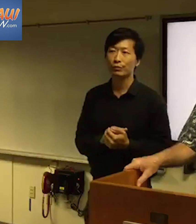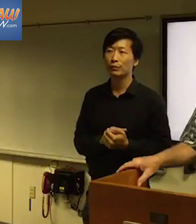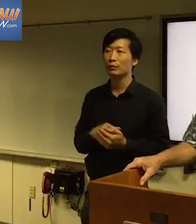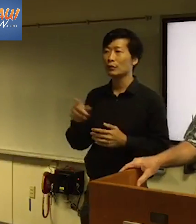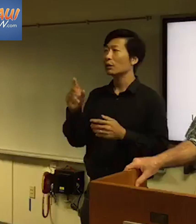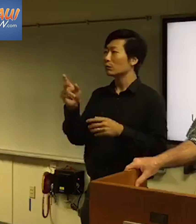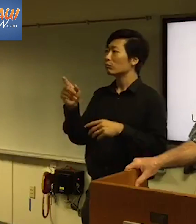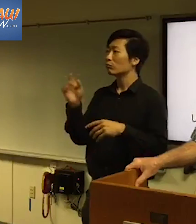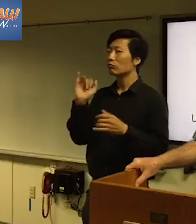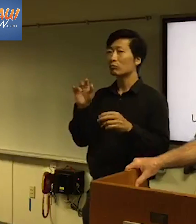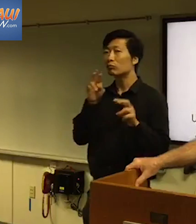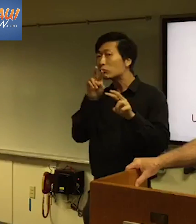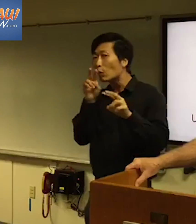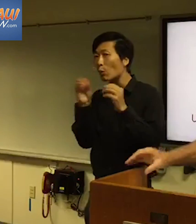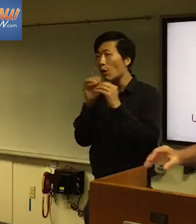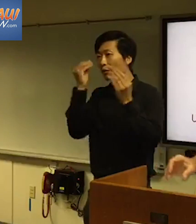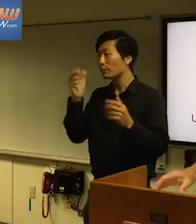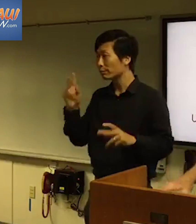used across the country. Every state is using it.